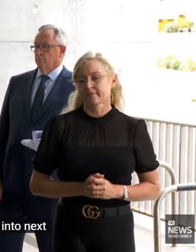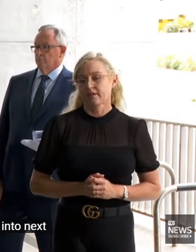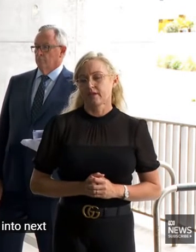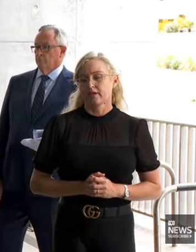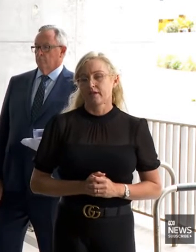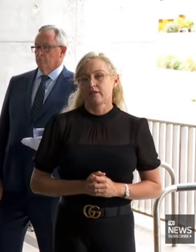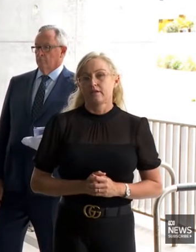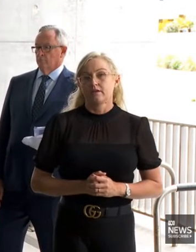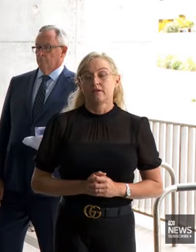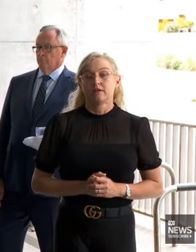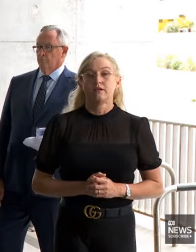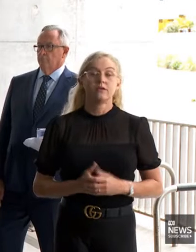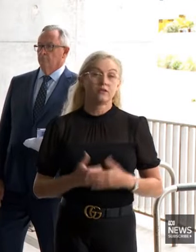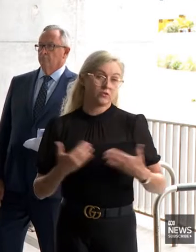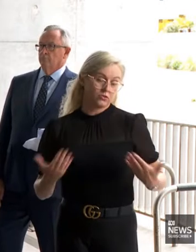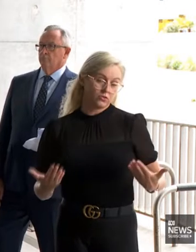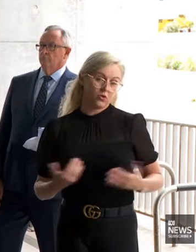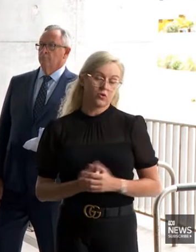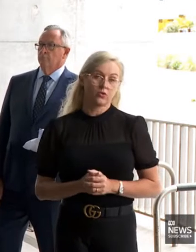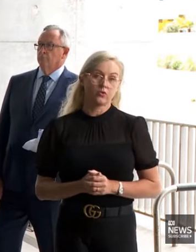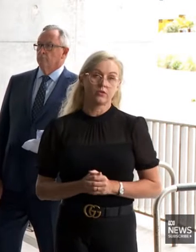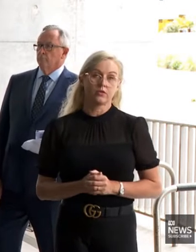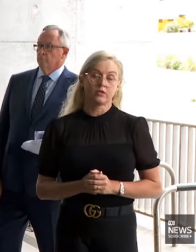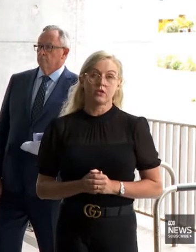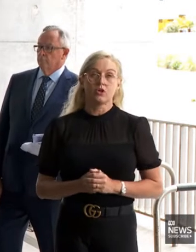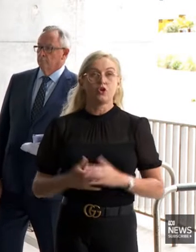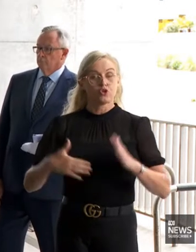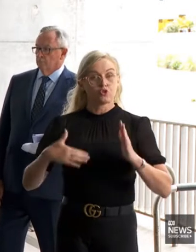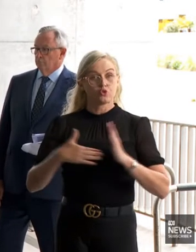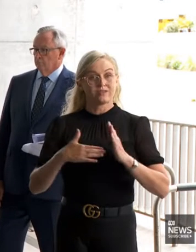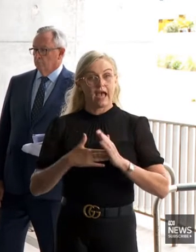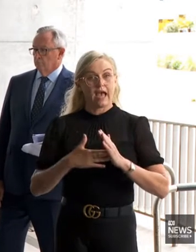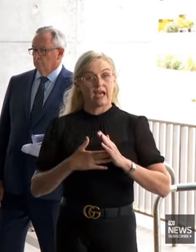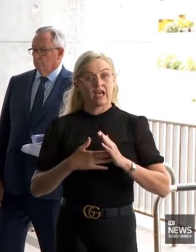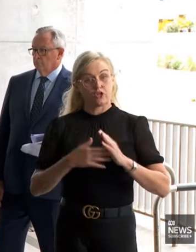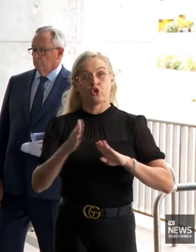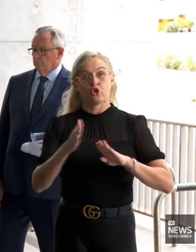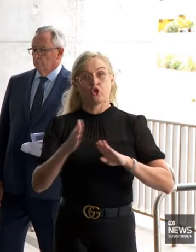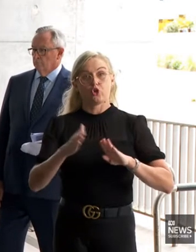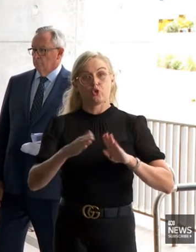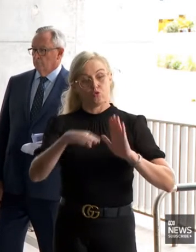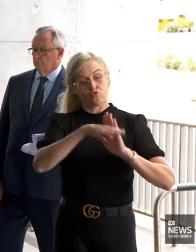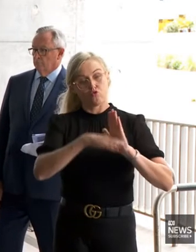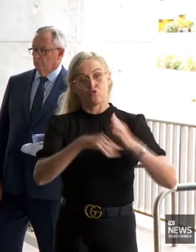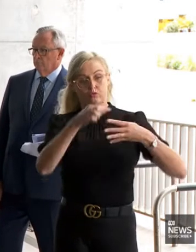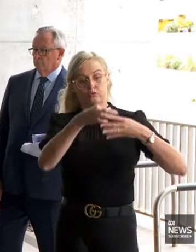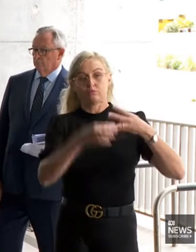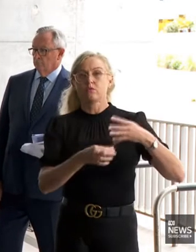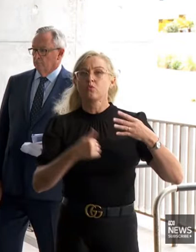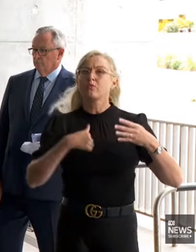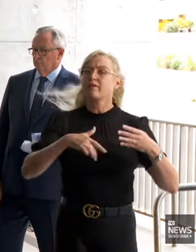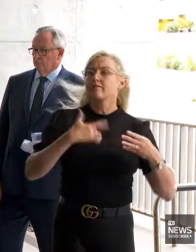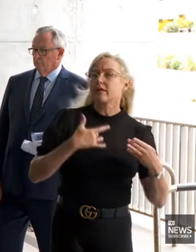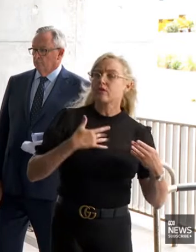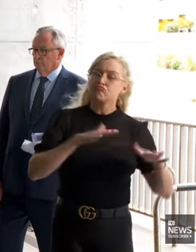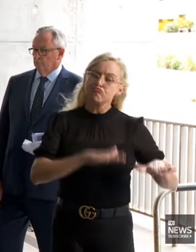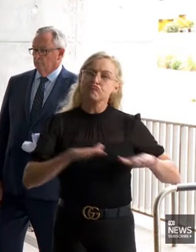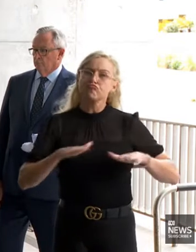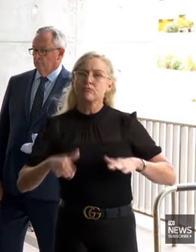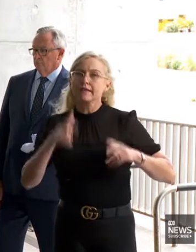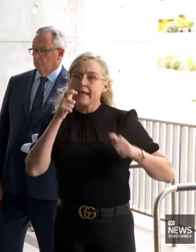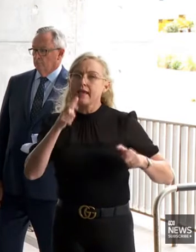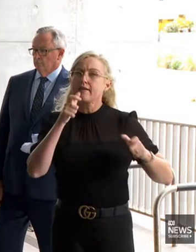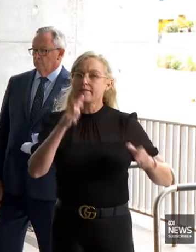So, in conclusion, we believe today's changes are modest, cautious, takes a